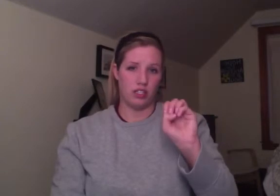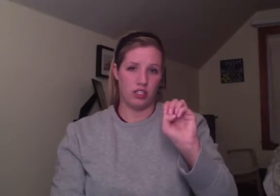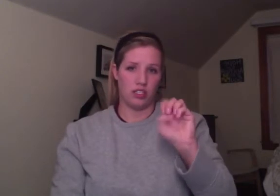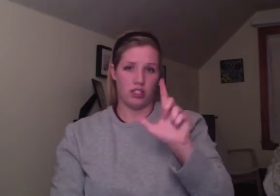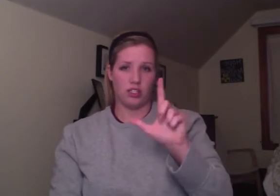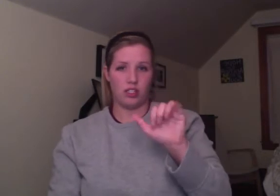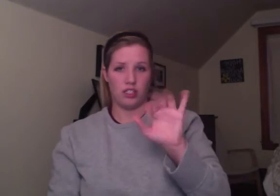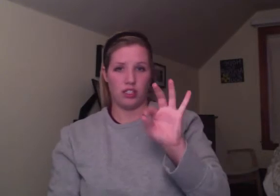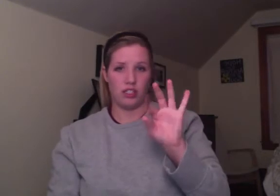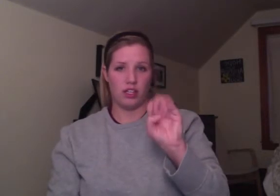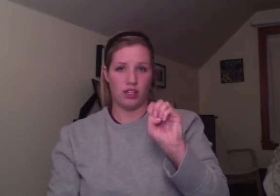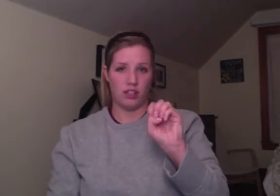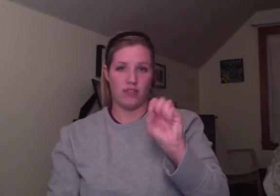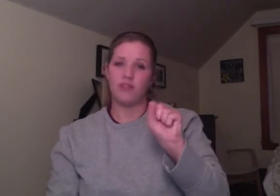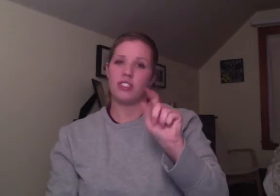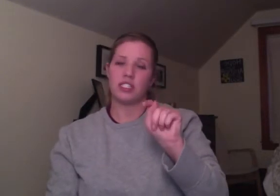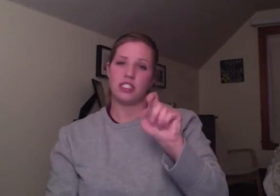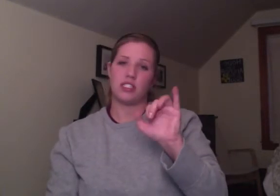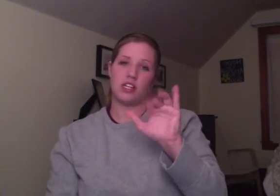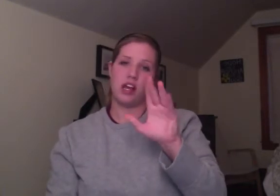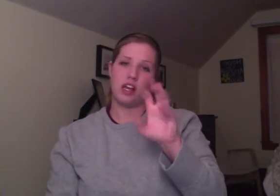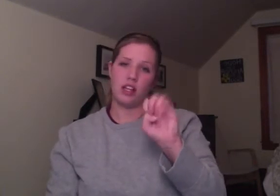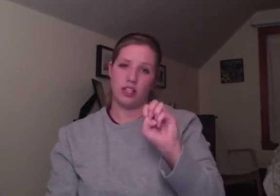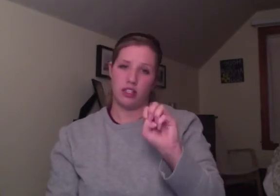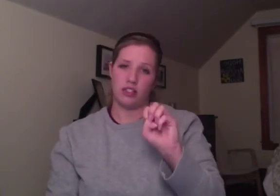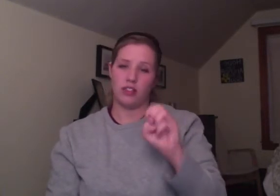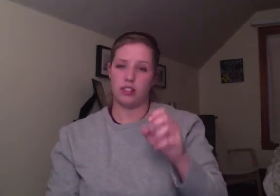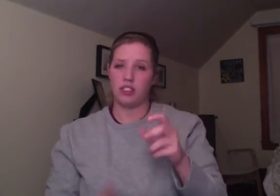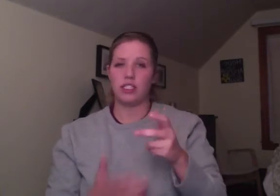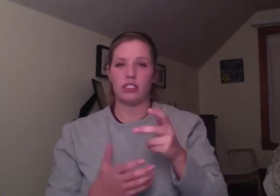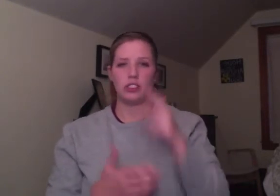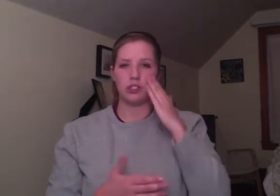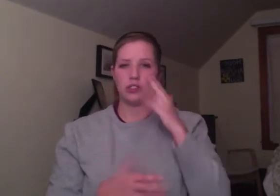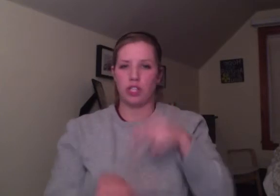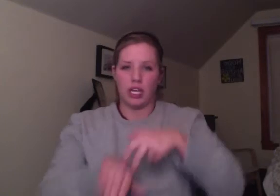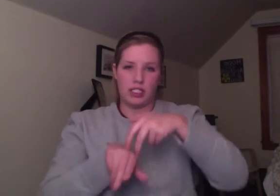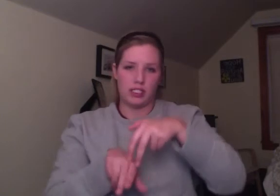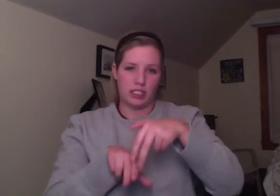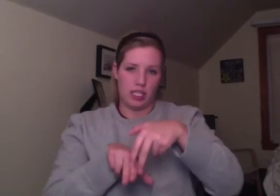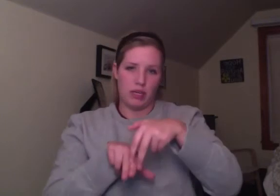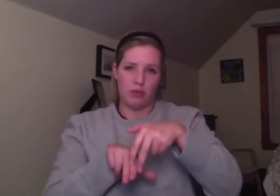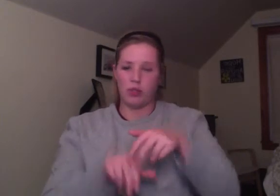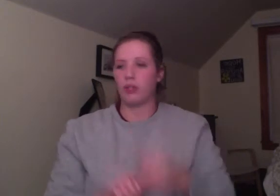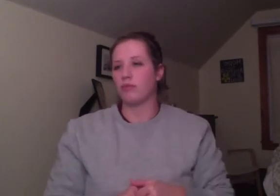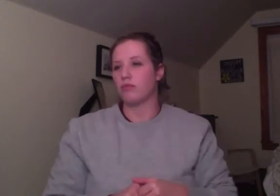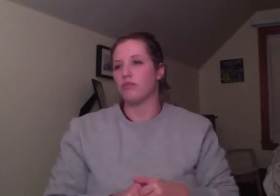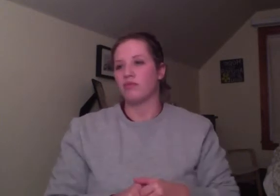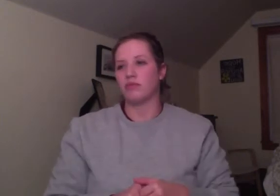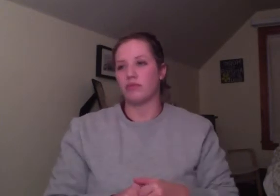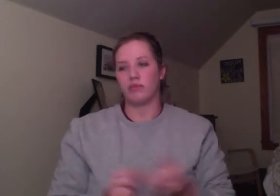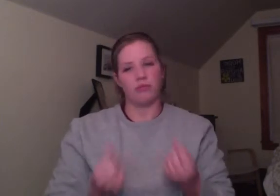life. Most of my friends are skateboarders. Some of them are on their way to becoming professional skateboarders. So